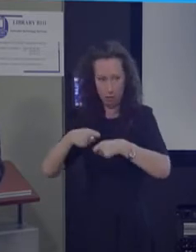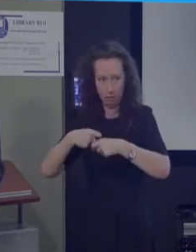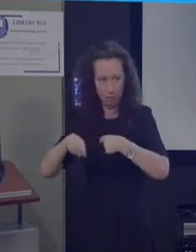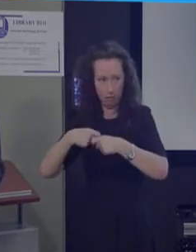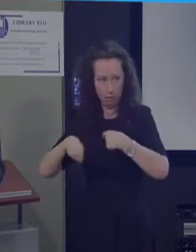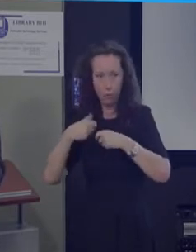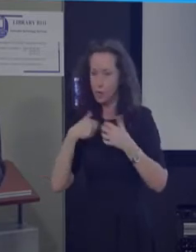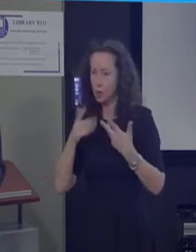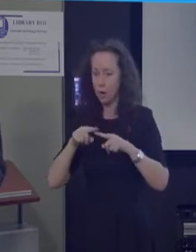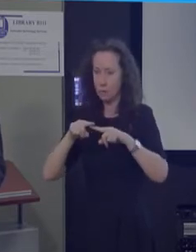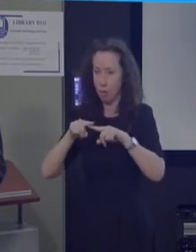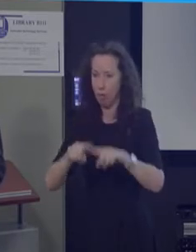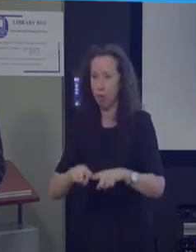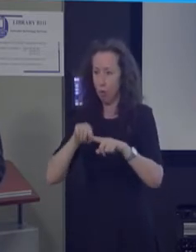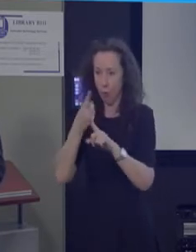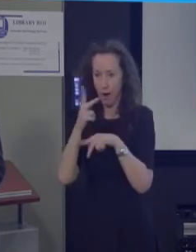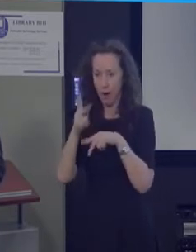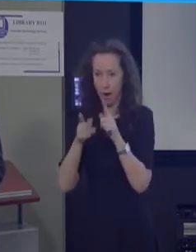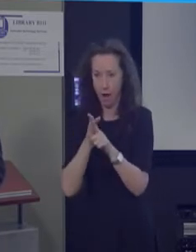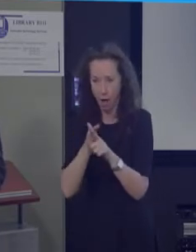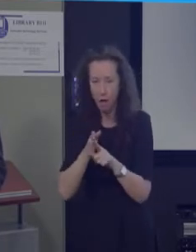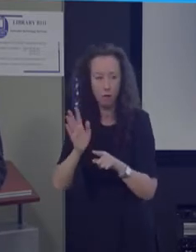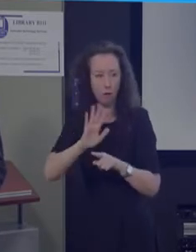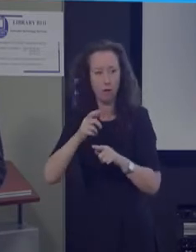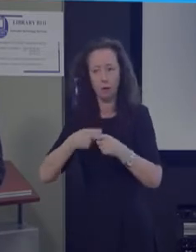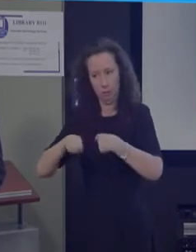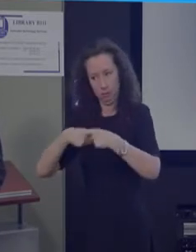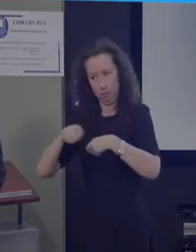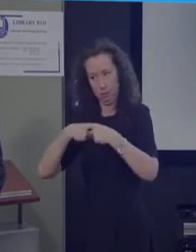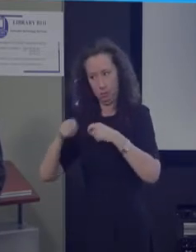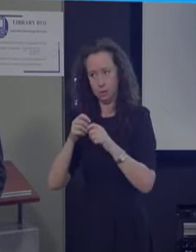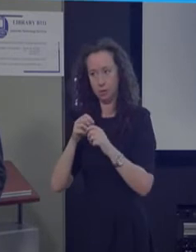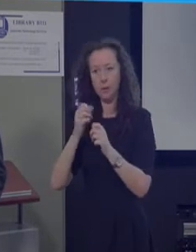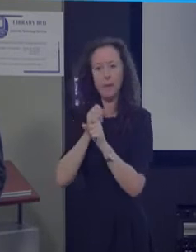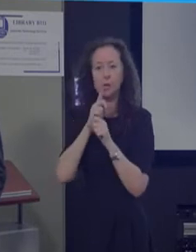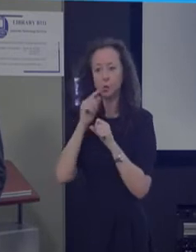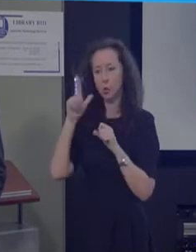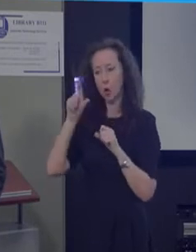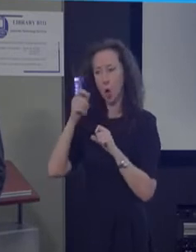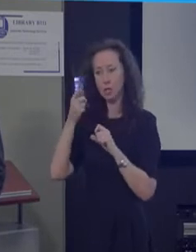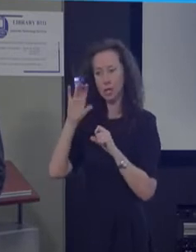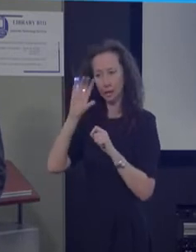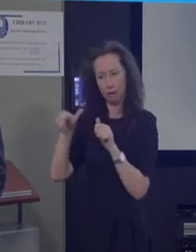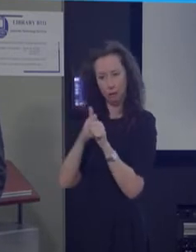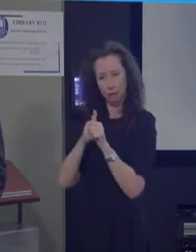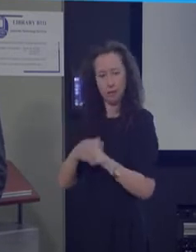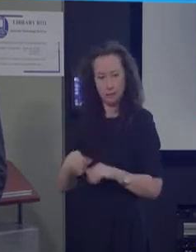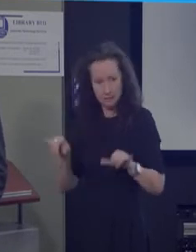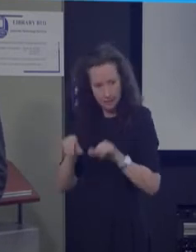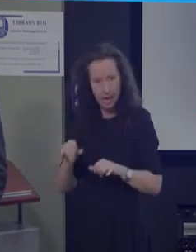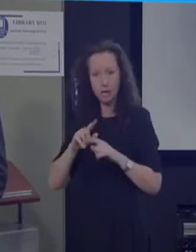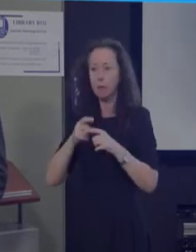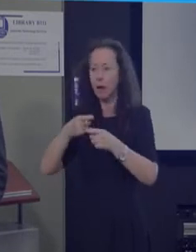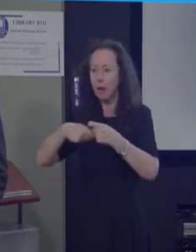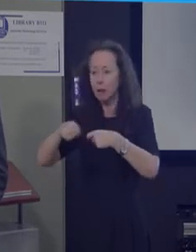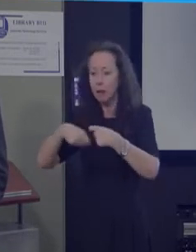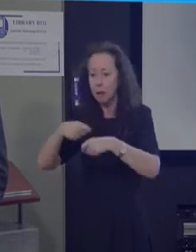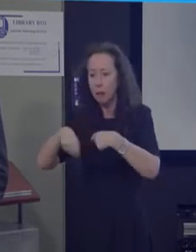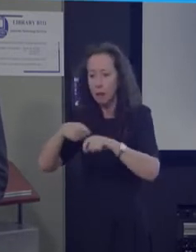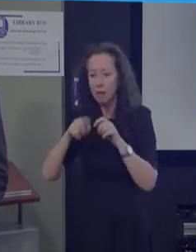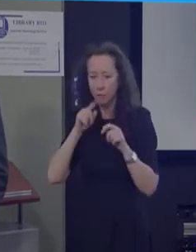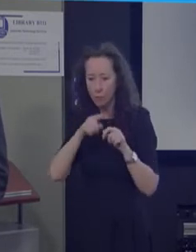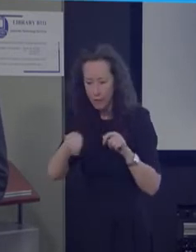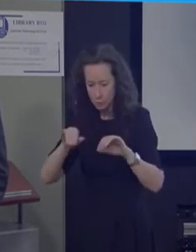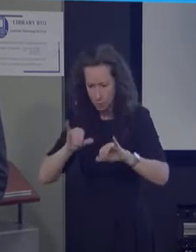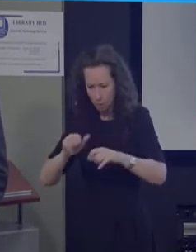the underlying logic here. So we change materials on days 2 and 3. And here's where the experimental contrast